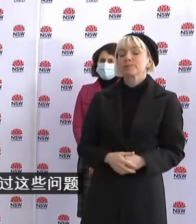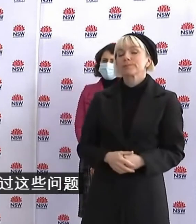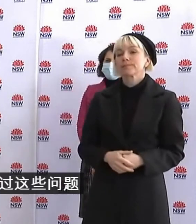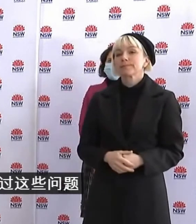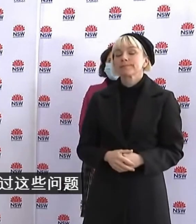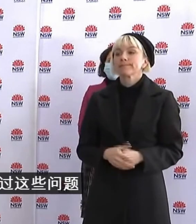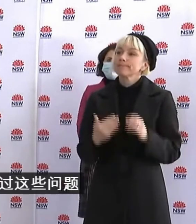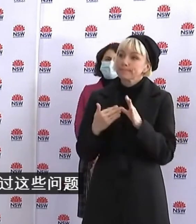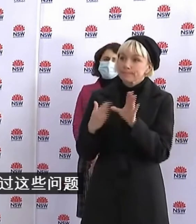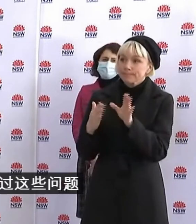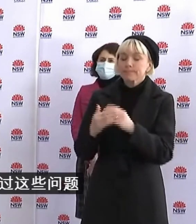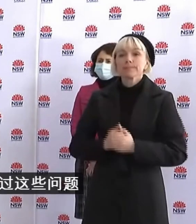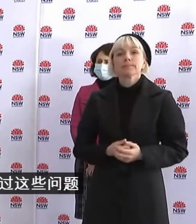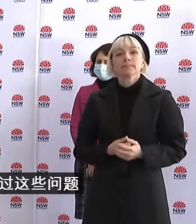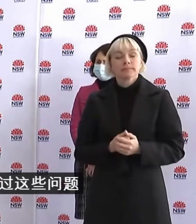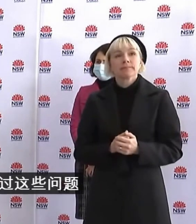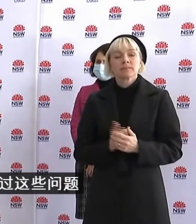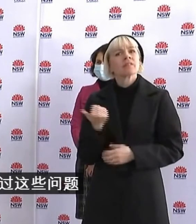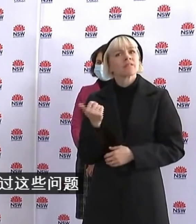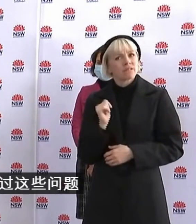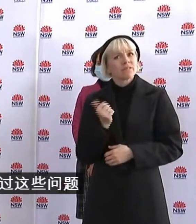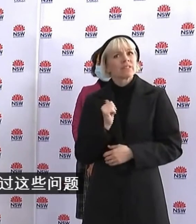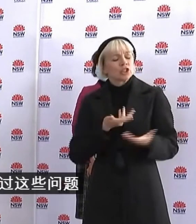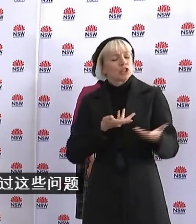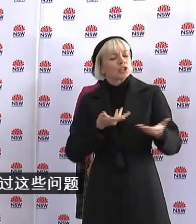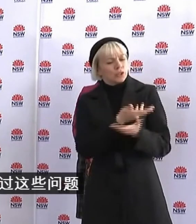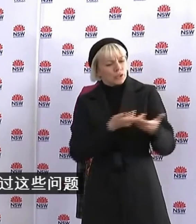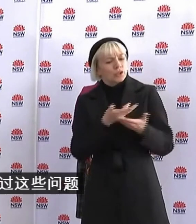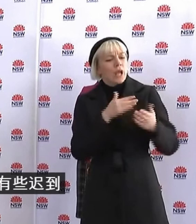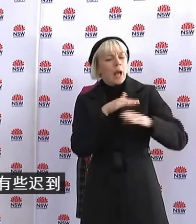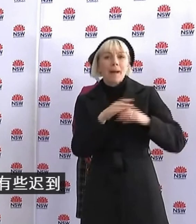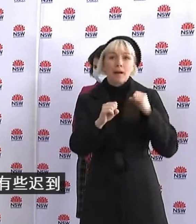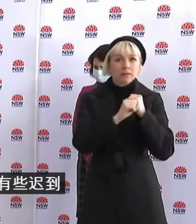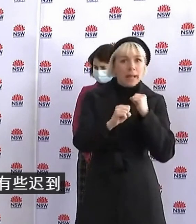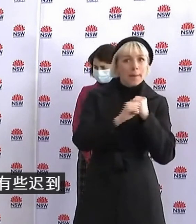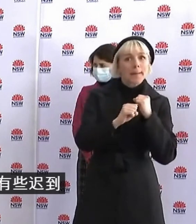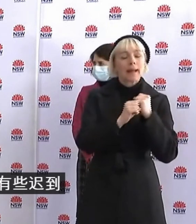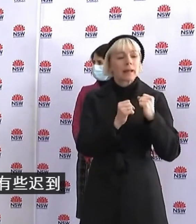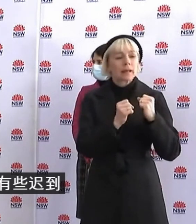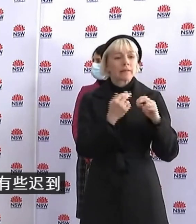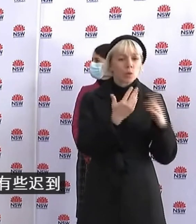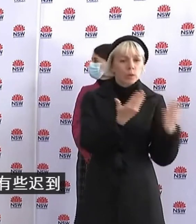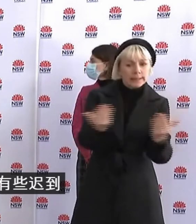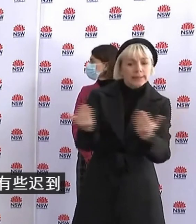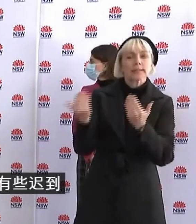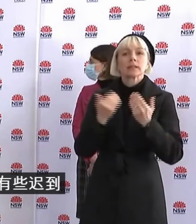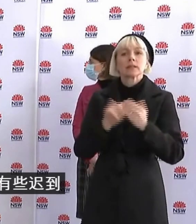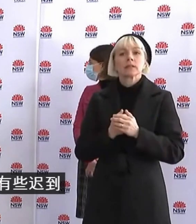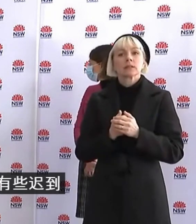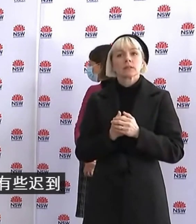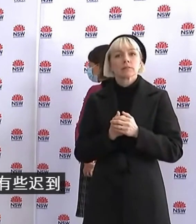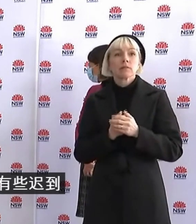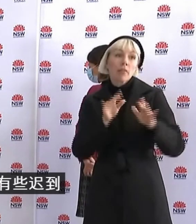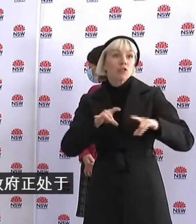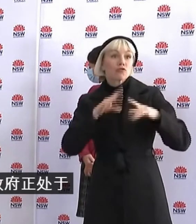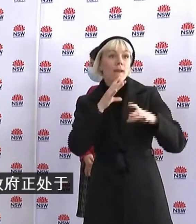say that we've discussed those issues. And the federal government have made an effort, albeit